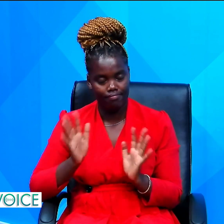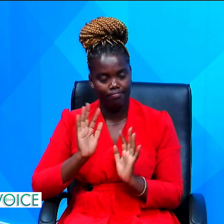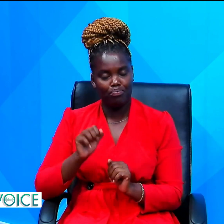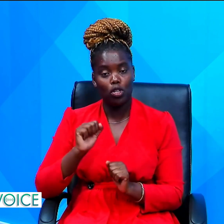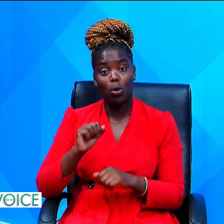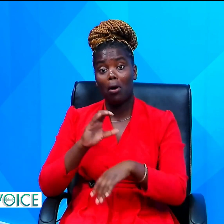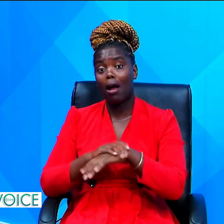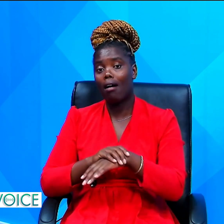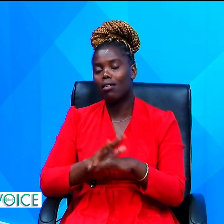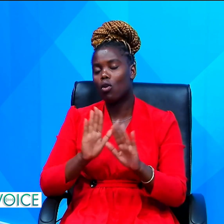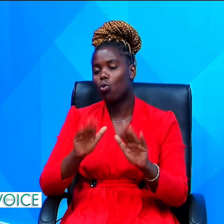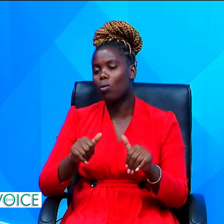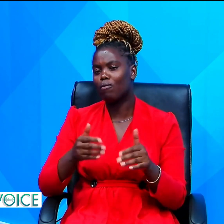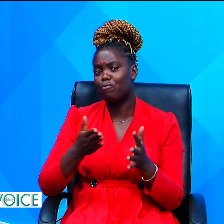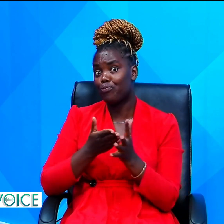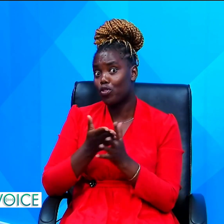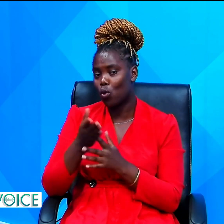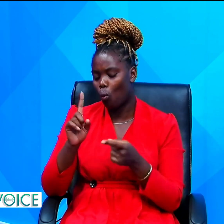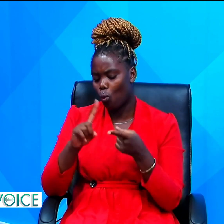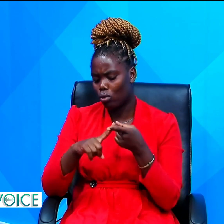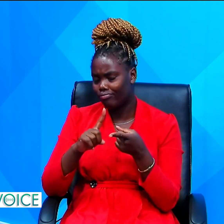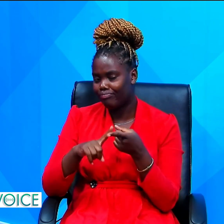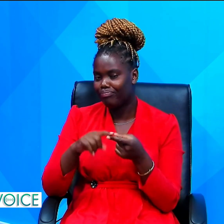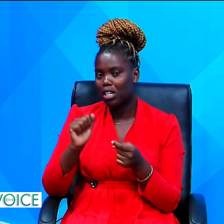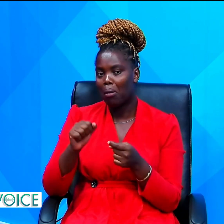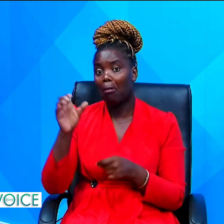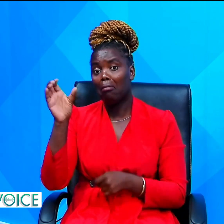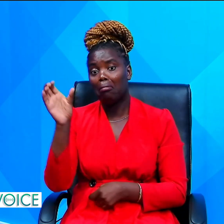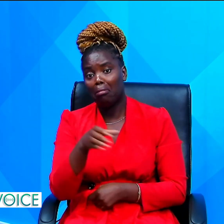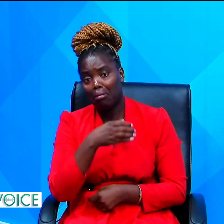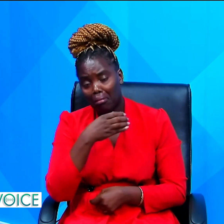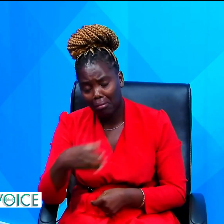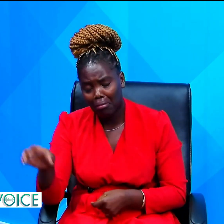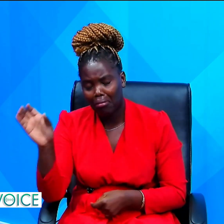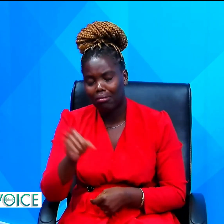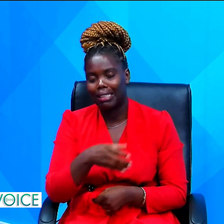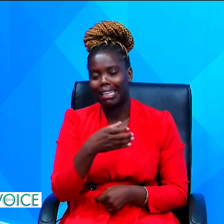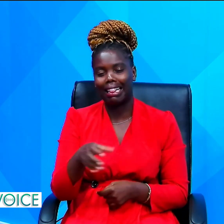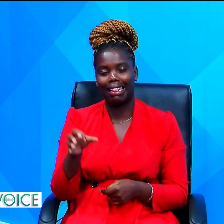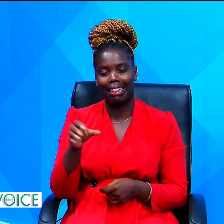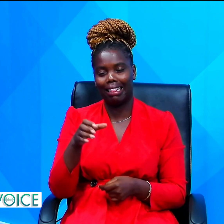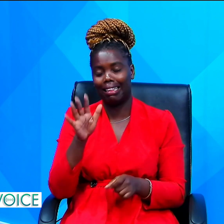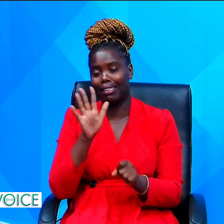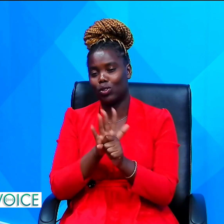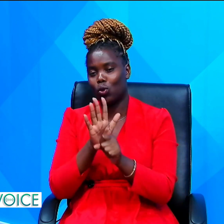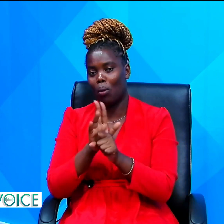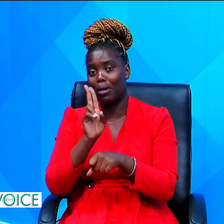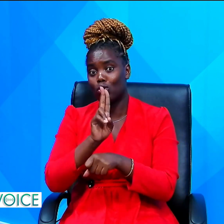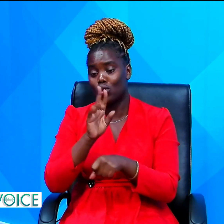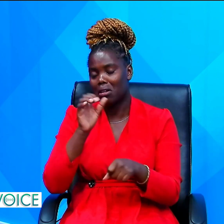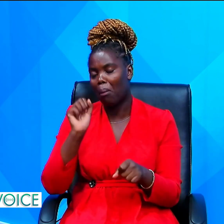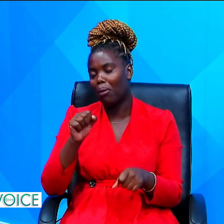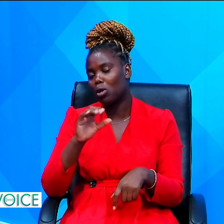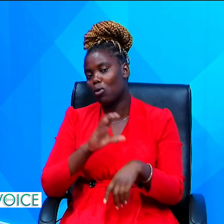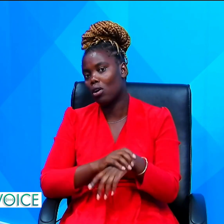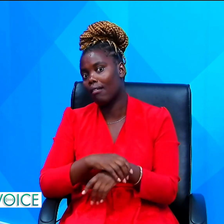brought by what, or where does it come from? It comes from alcohol. Too much of alcohol can cause